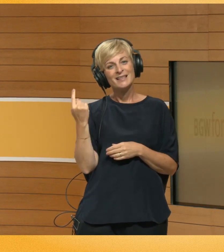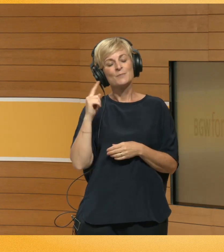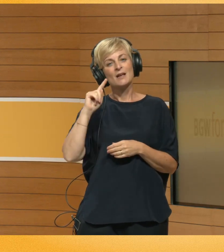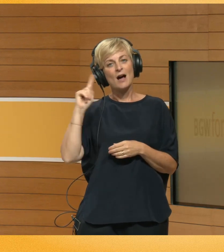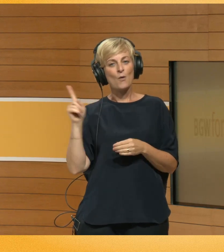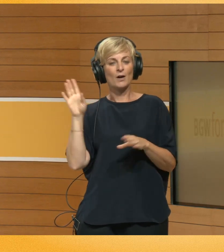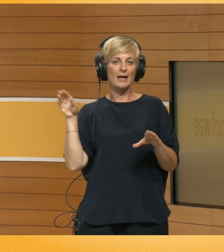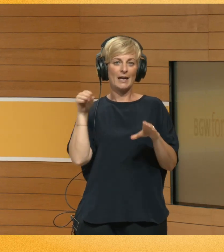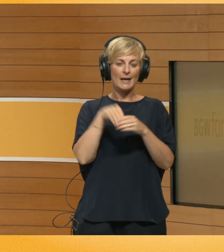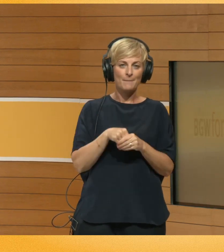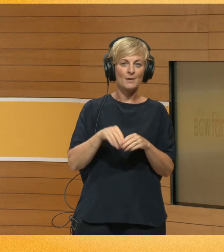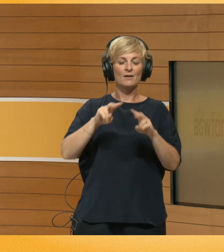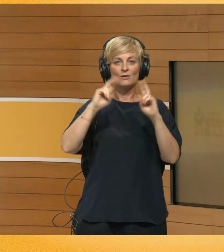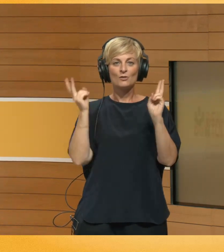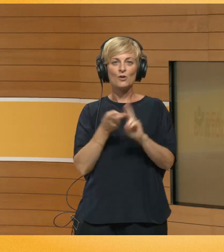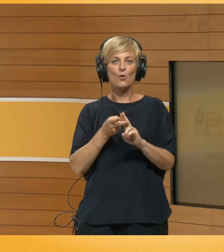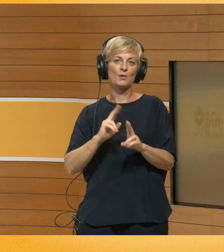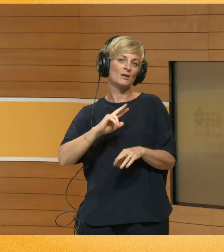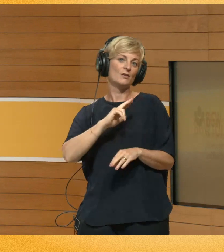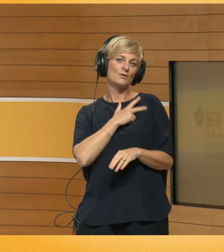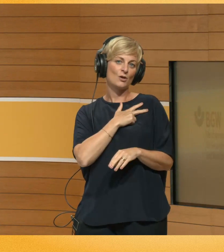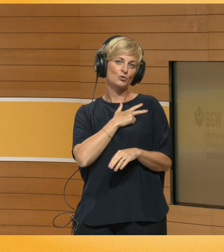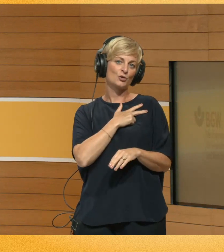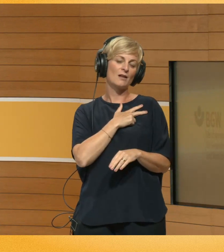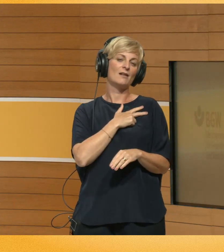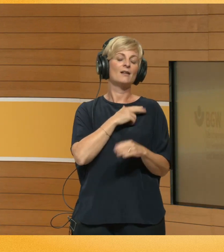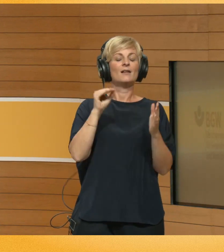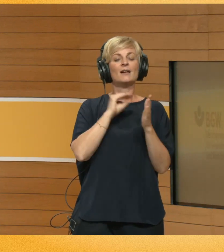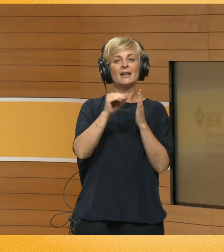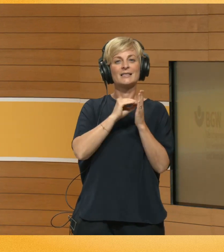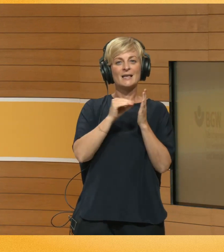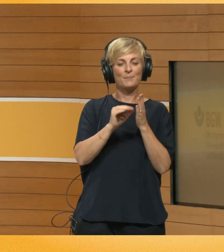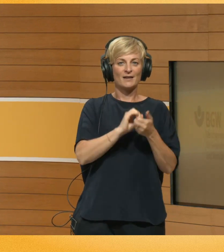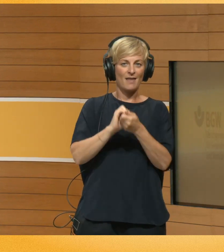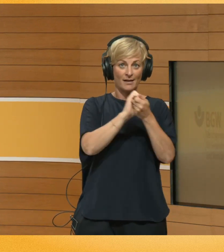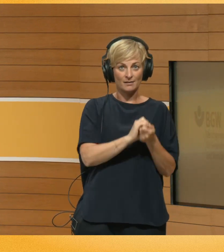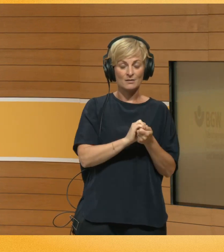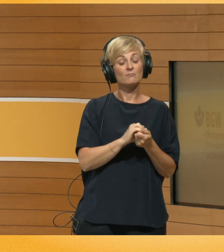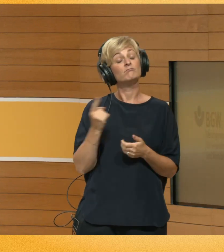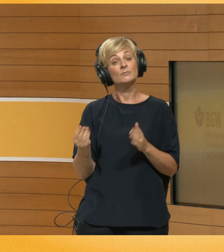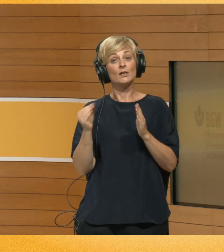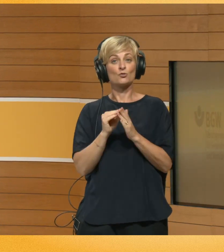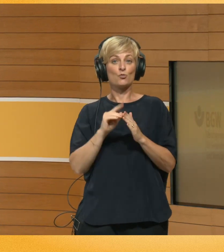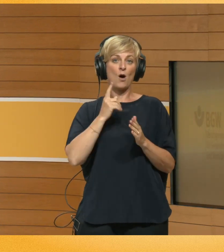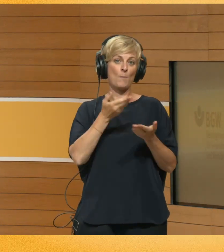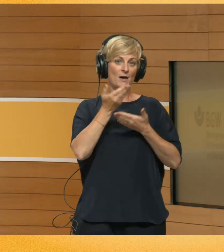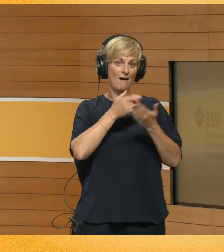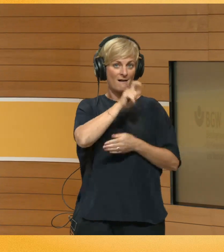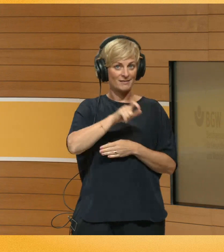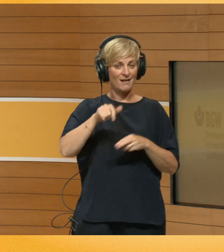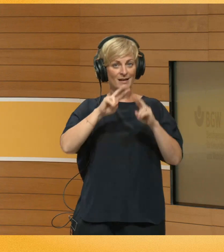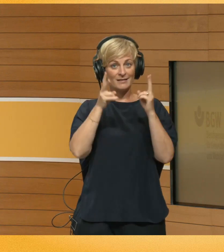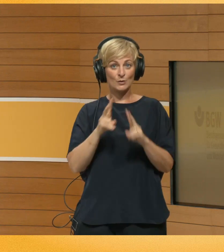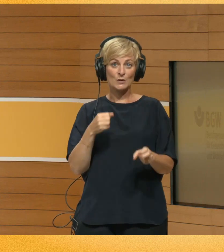busy being an advisor internationally. So he's helping out with the Great Green Wall of Africa Foundation with